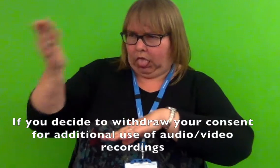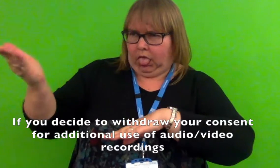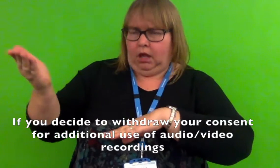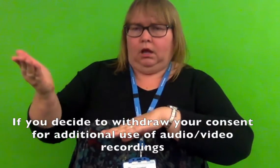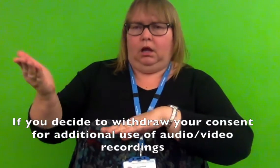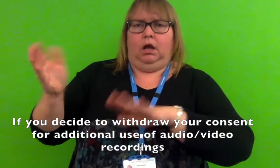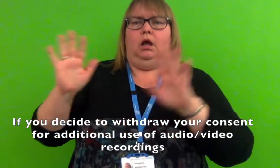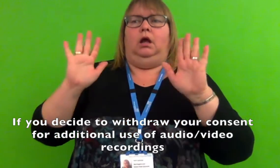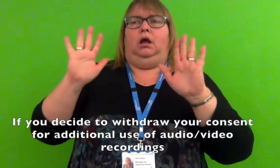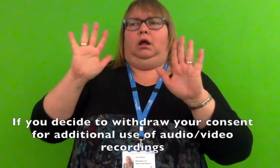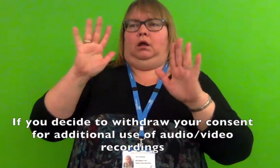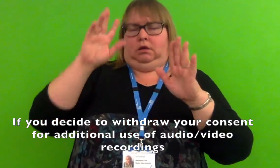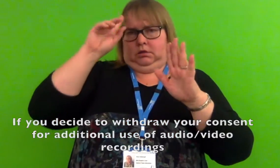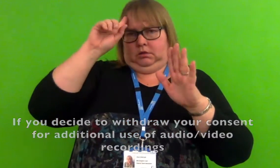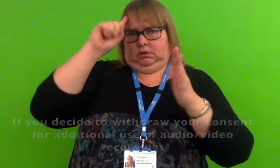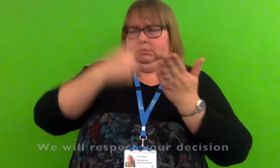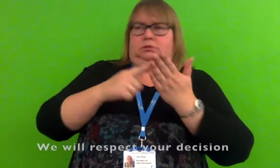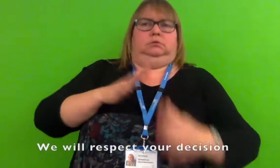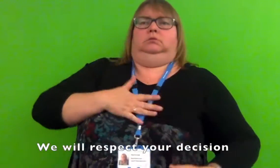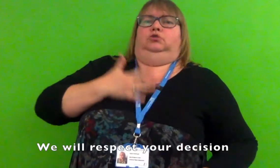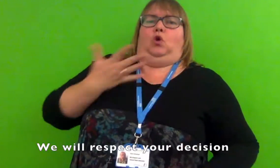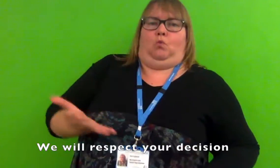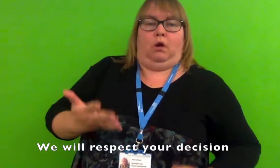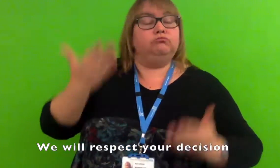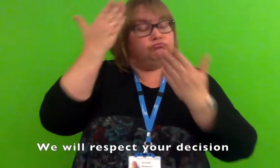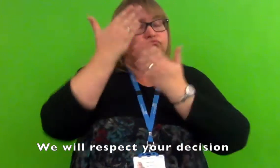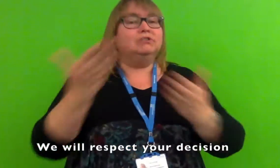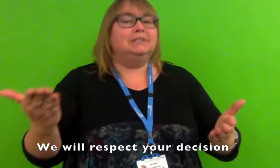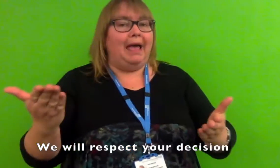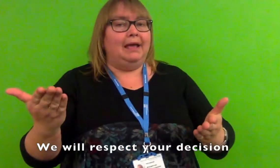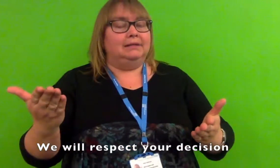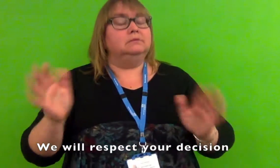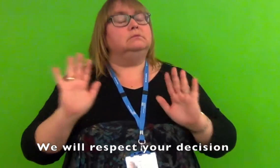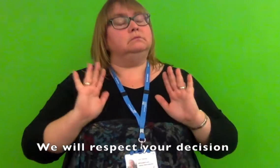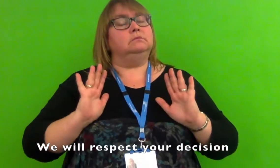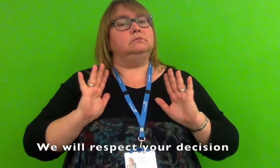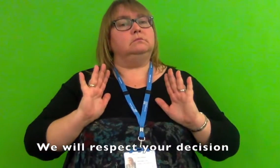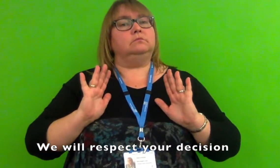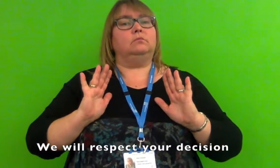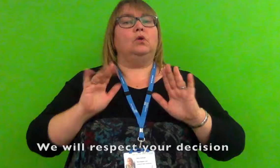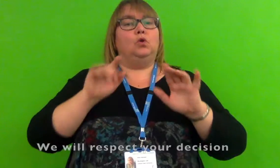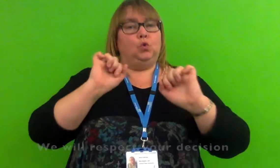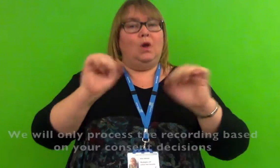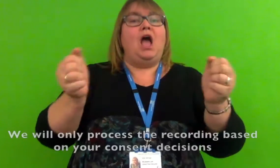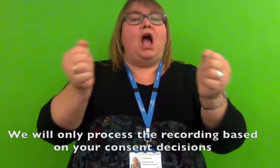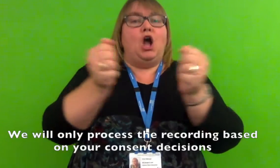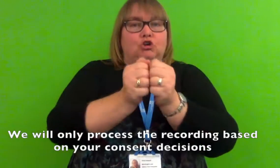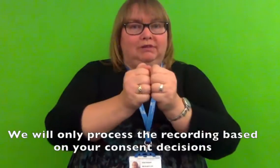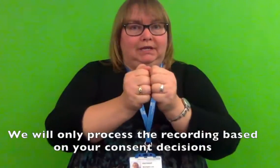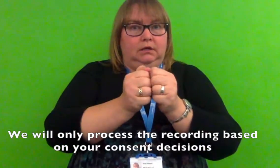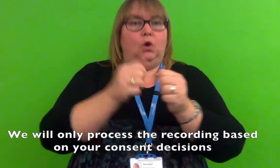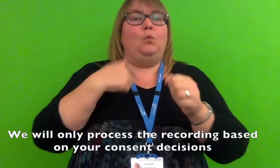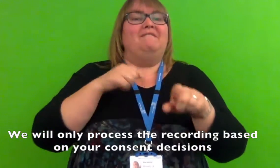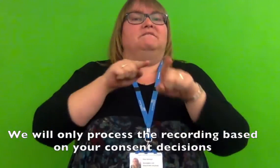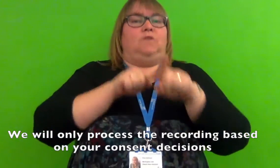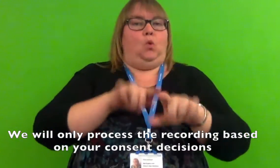for additional use of audio-video recordings, we will respect your decision. We will only process